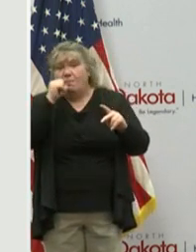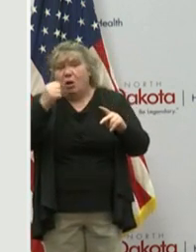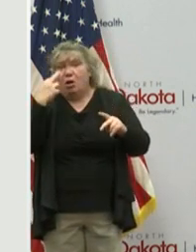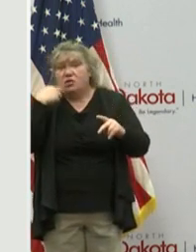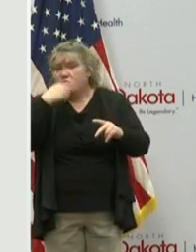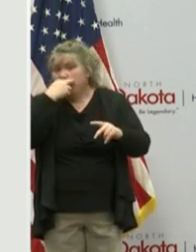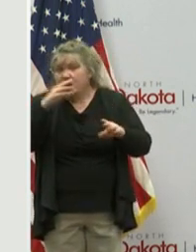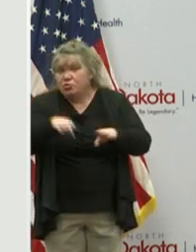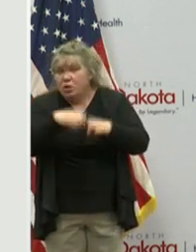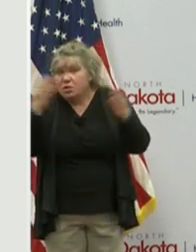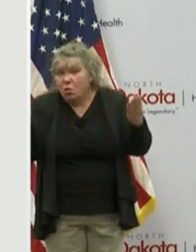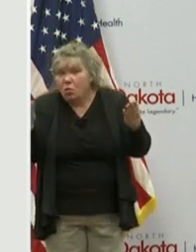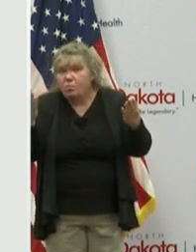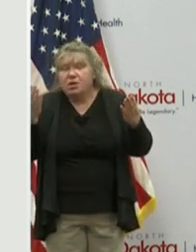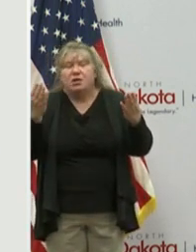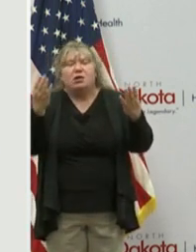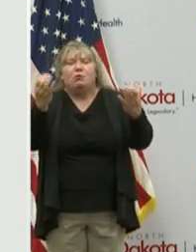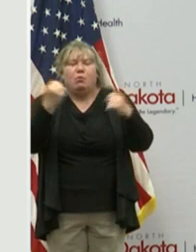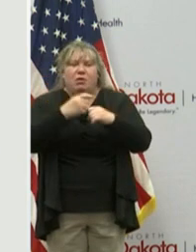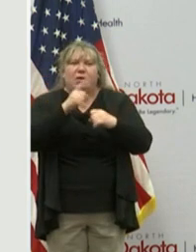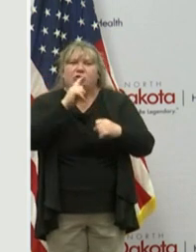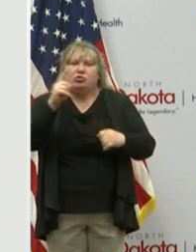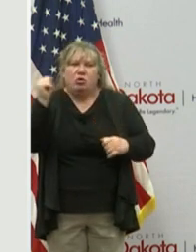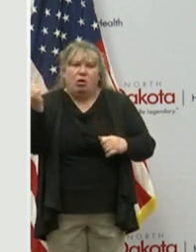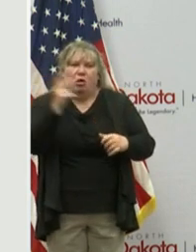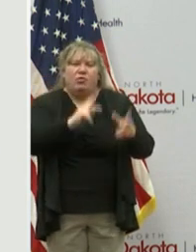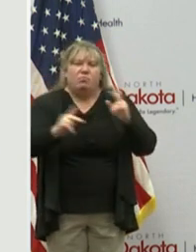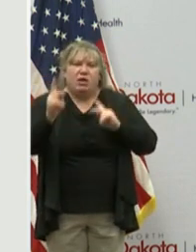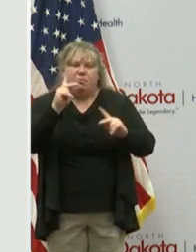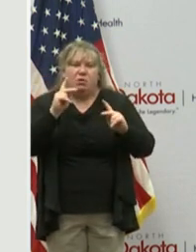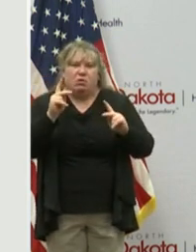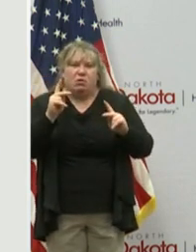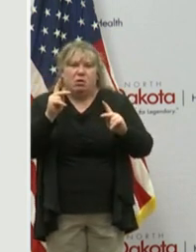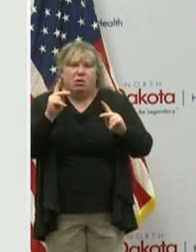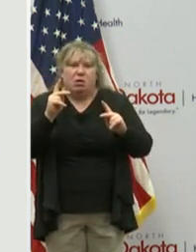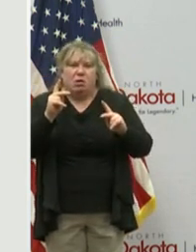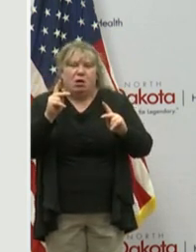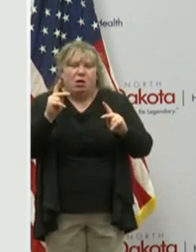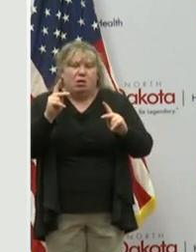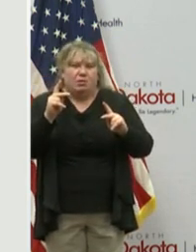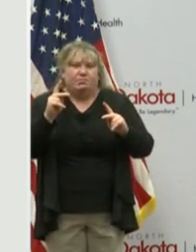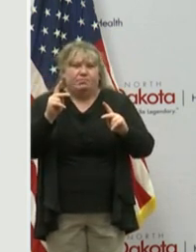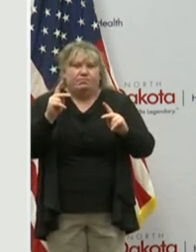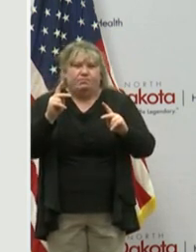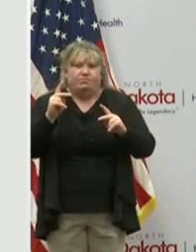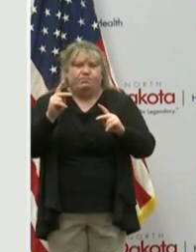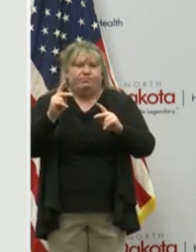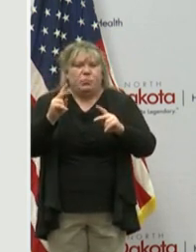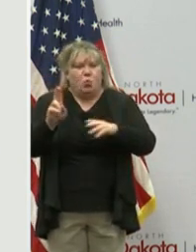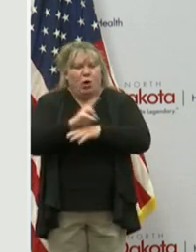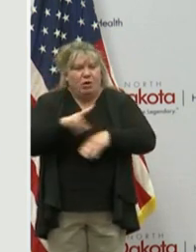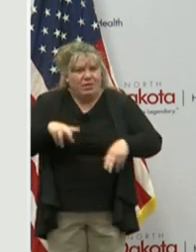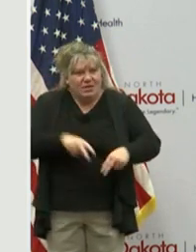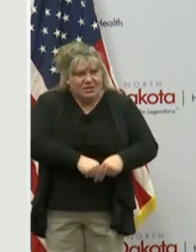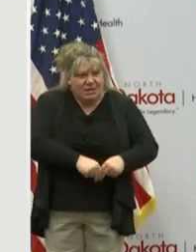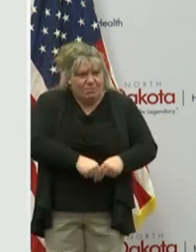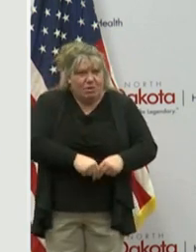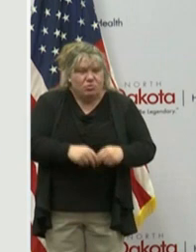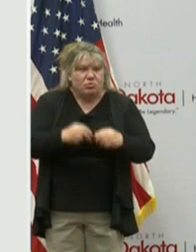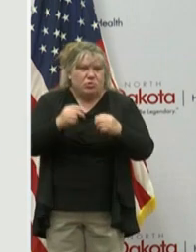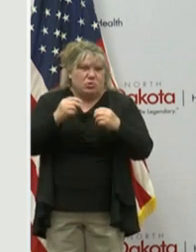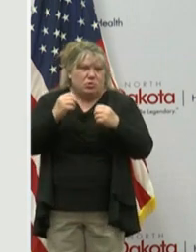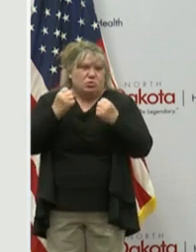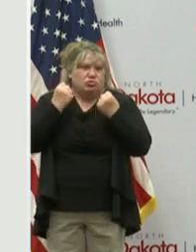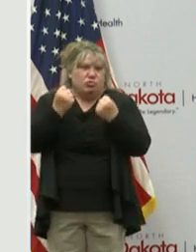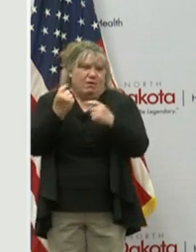restaurants open again, we want to make sure that everybody's observing speed limits, wearing your seatbelt, and driving